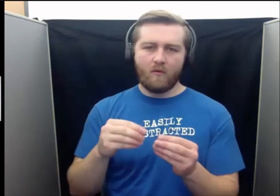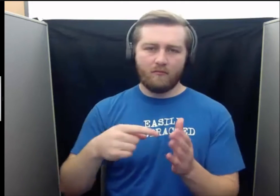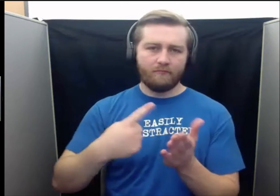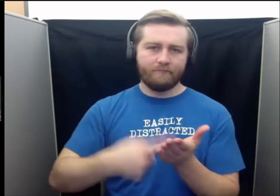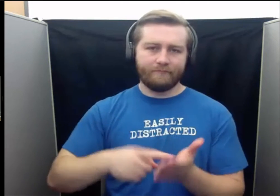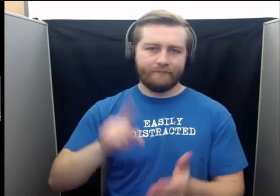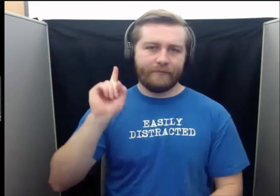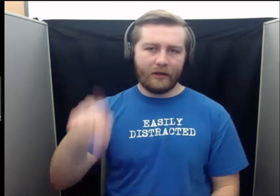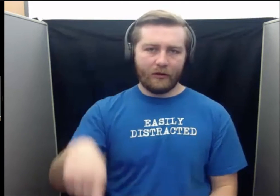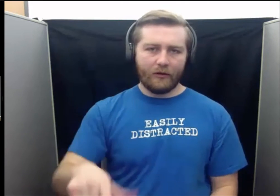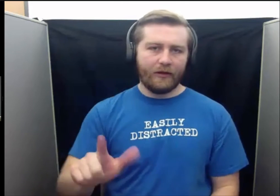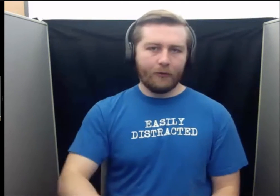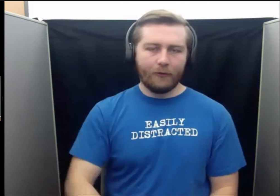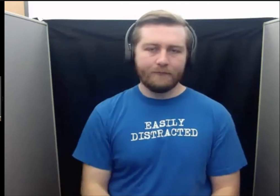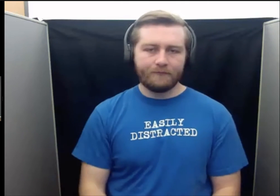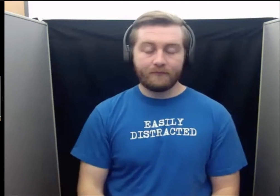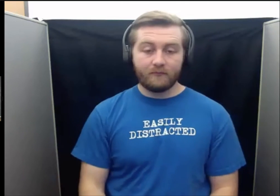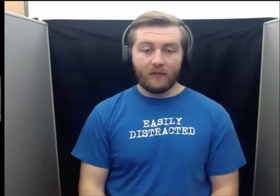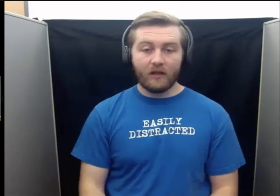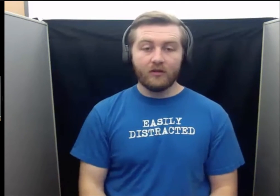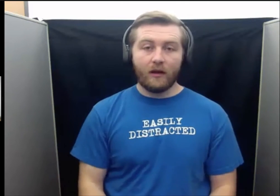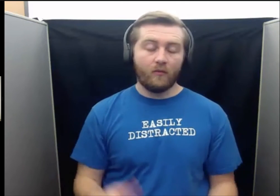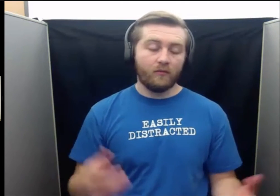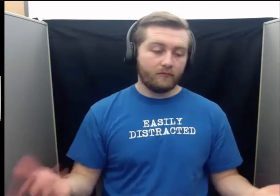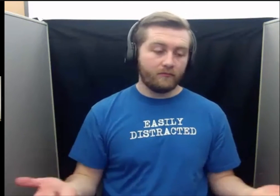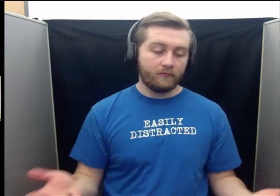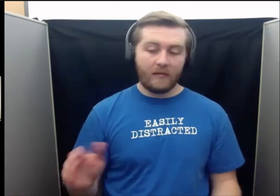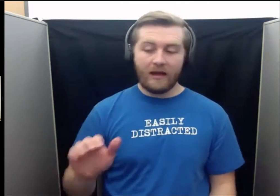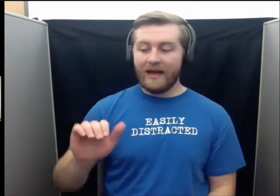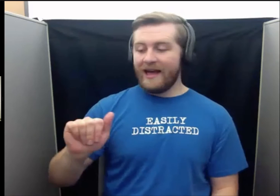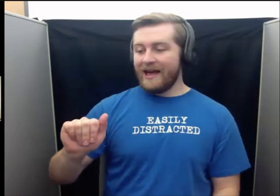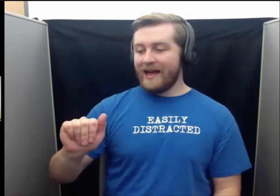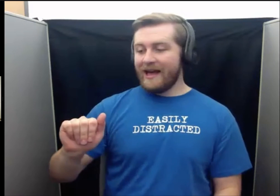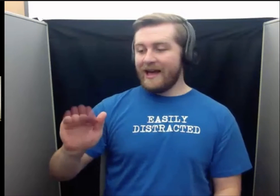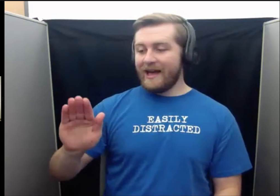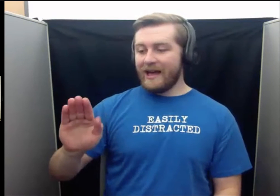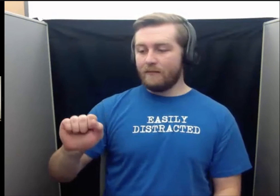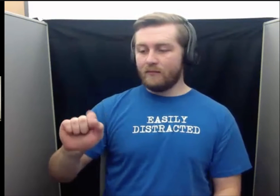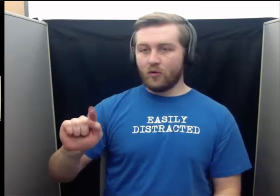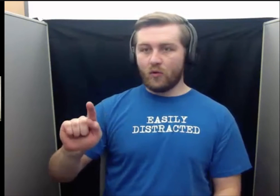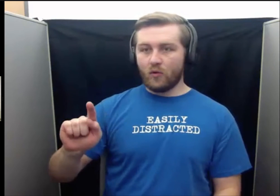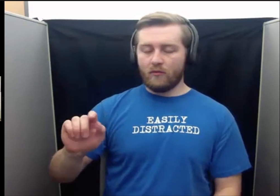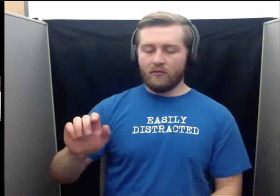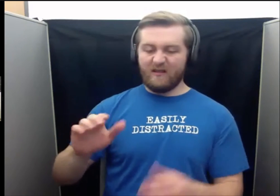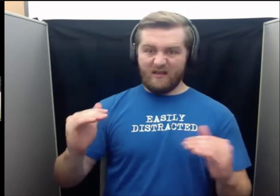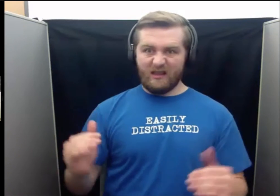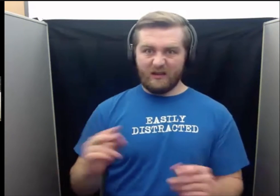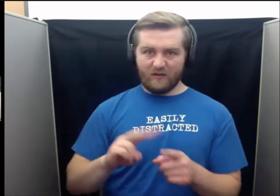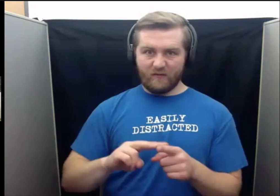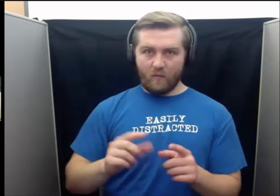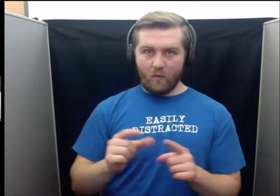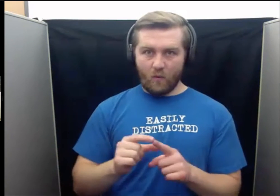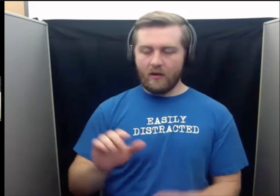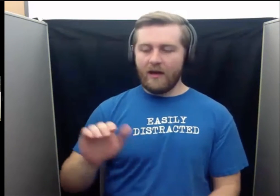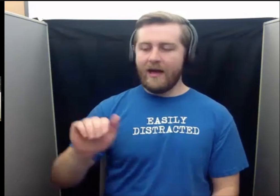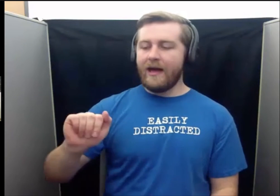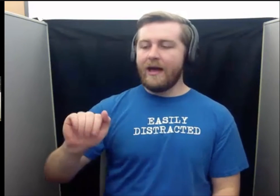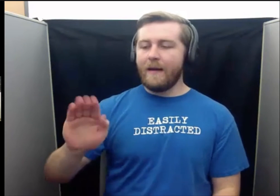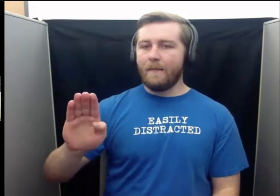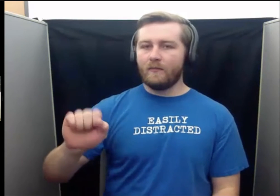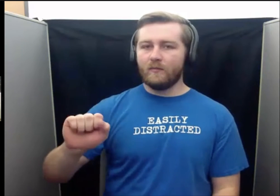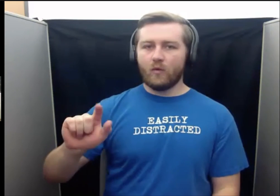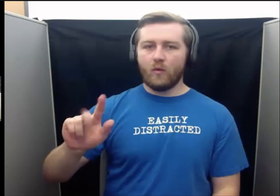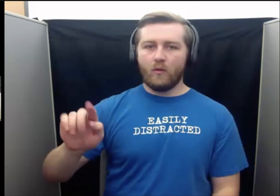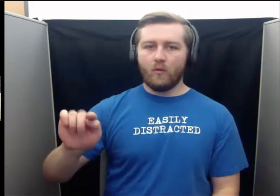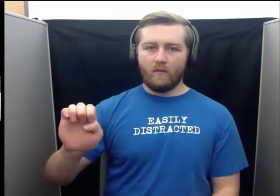Next one, absolute humidity. This is pretty simple. Basically, it's to measure the amount of water vapor that's